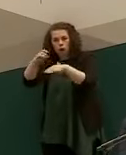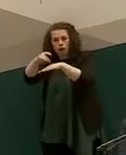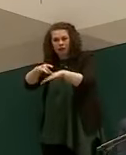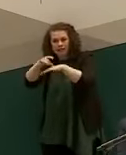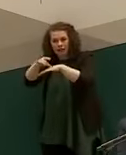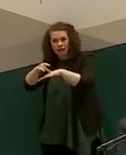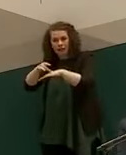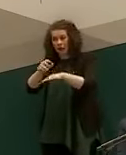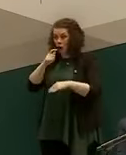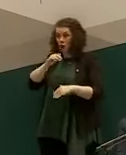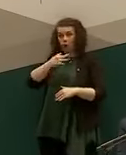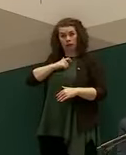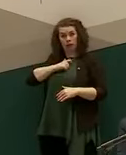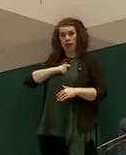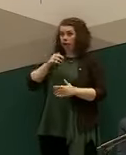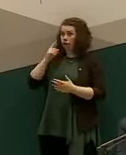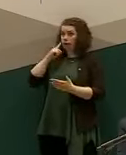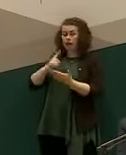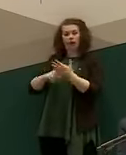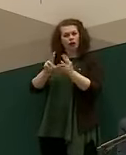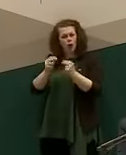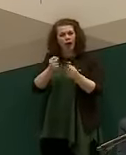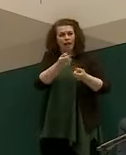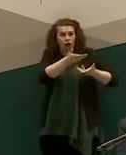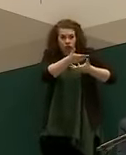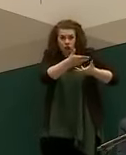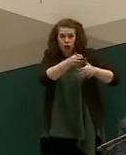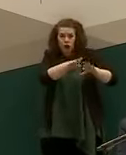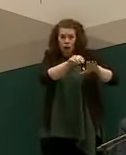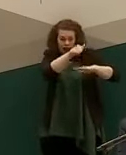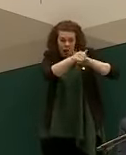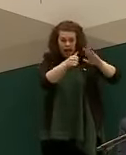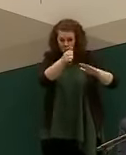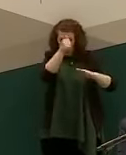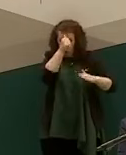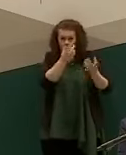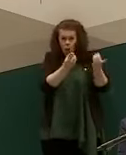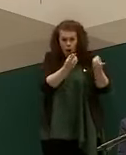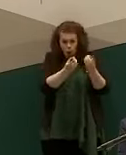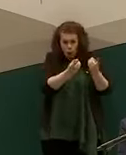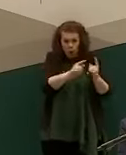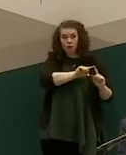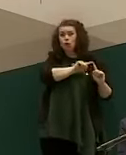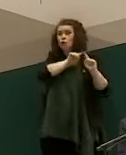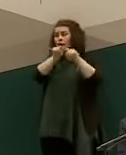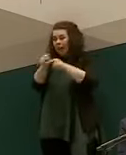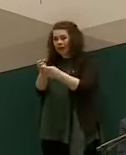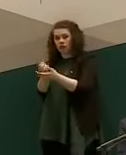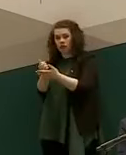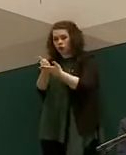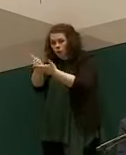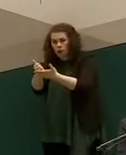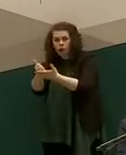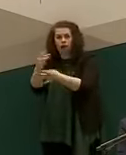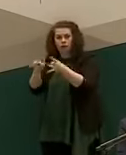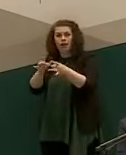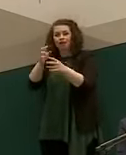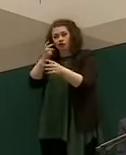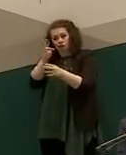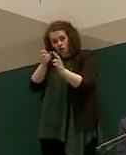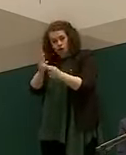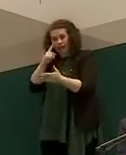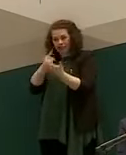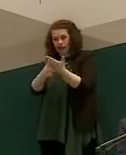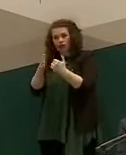of consultant staff from Portlaoise General Hospital. On a daily basis over a bank holiday weekend, not just for the cases that we're talking about who tragically